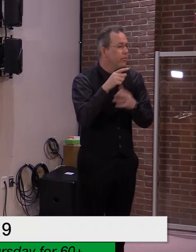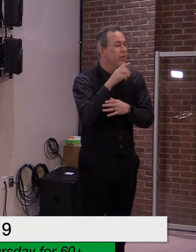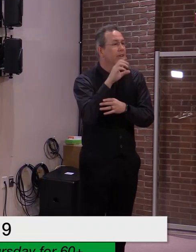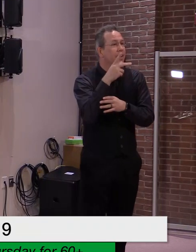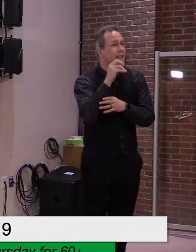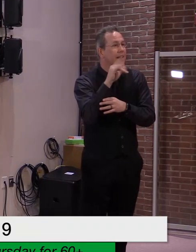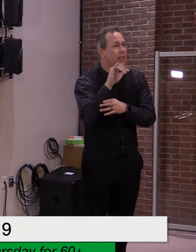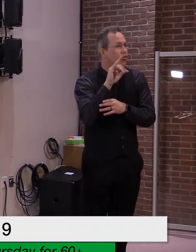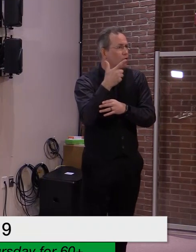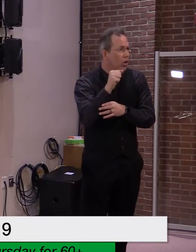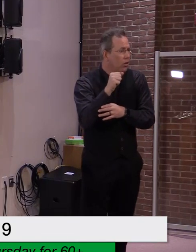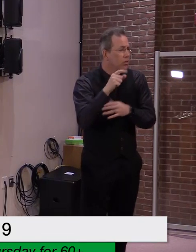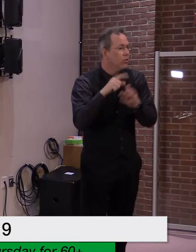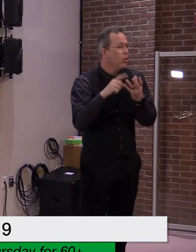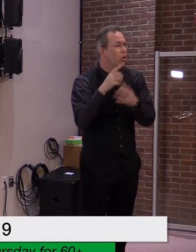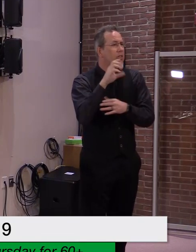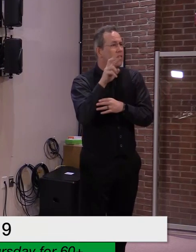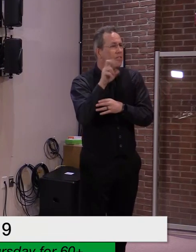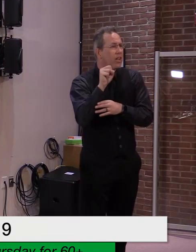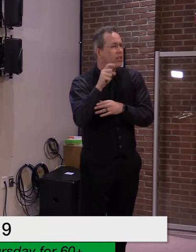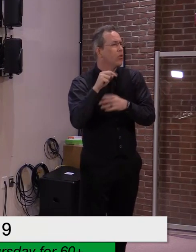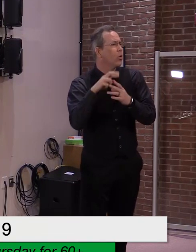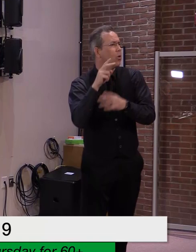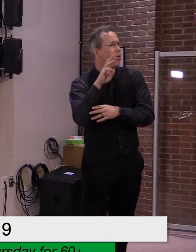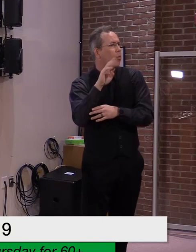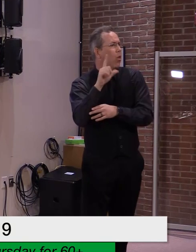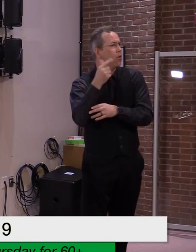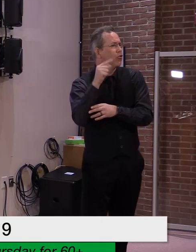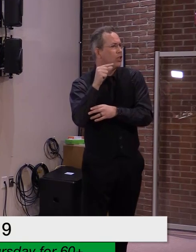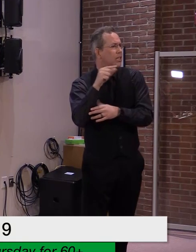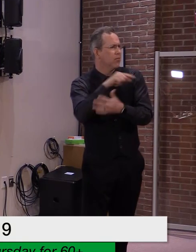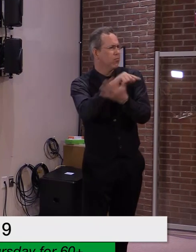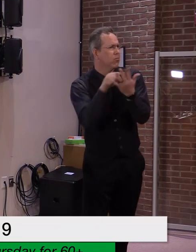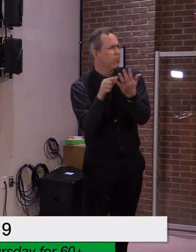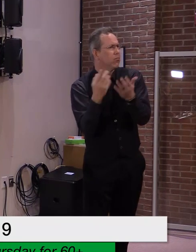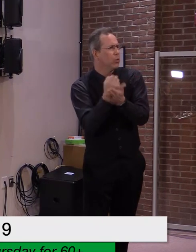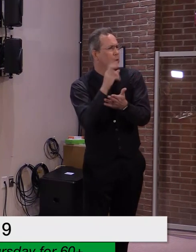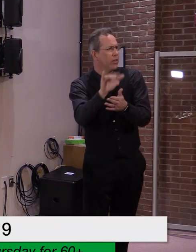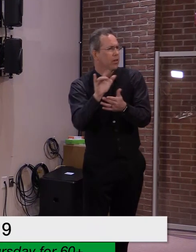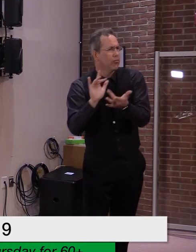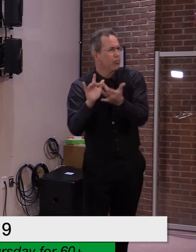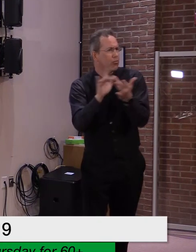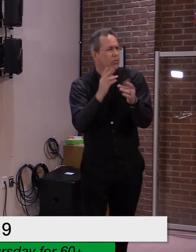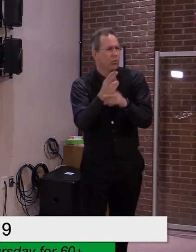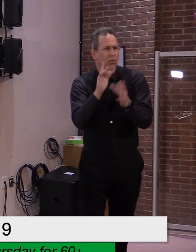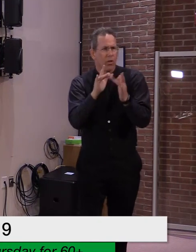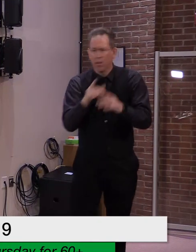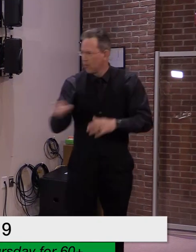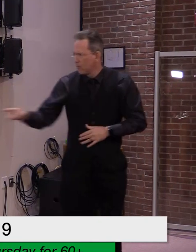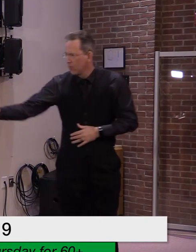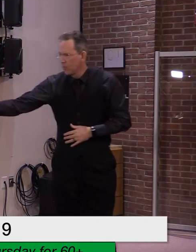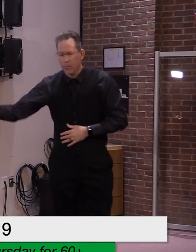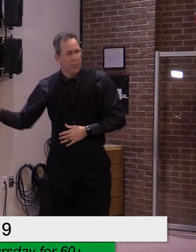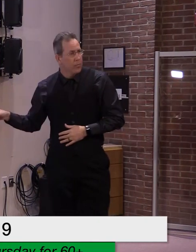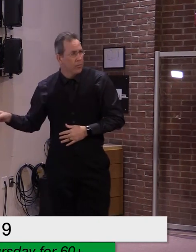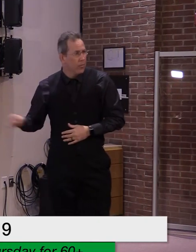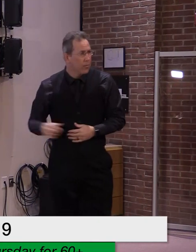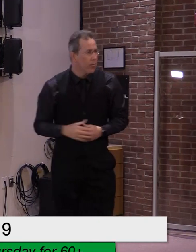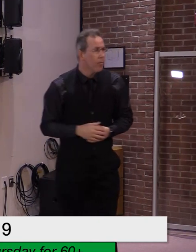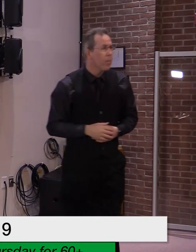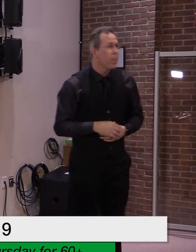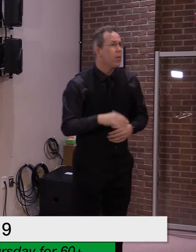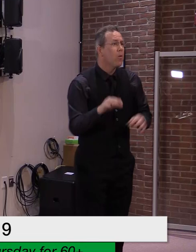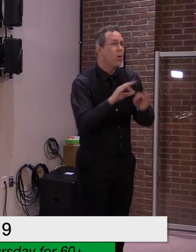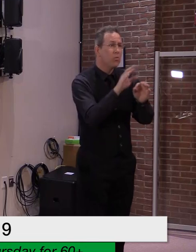the state website, which includes Costco and Walmart. If you can, you can also make an appointment directly with